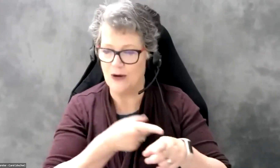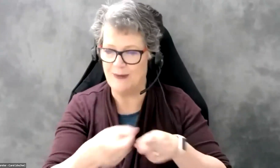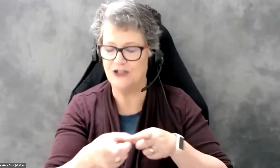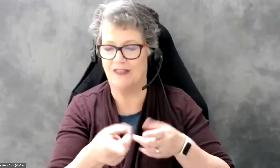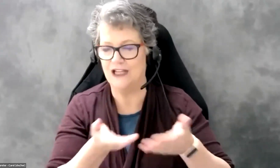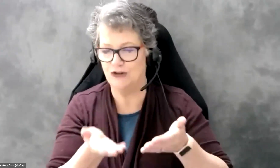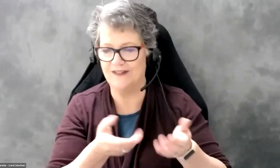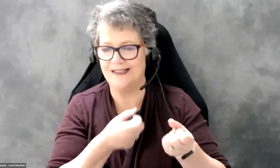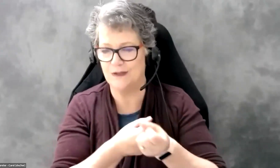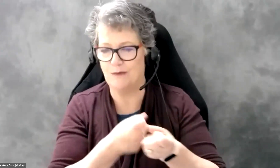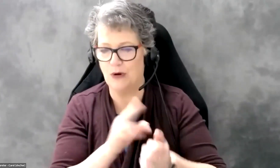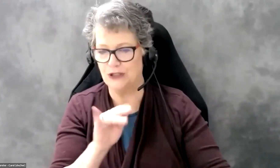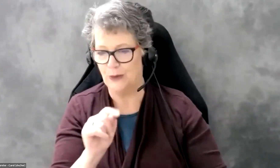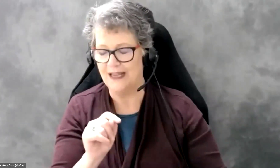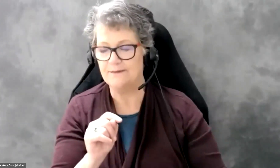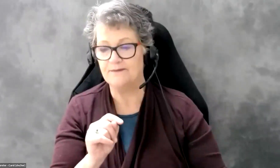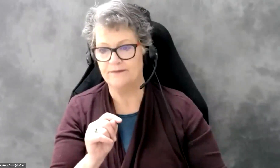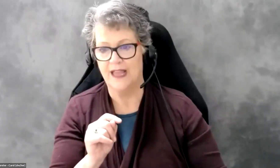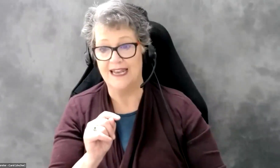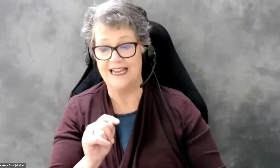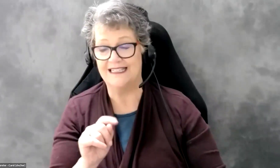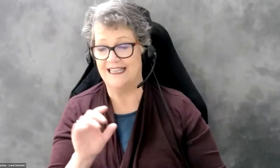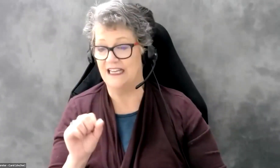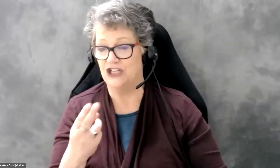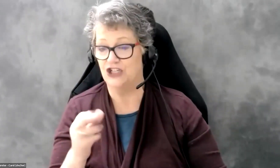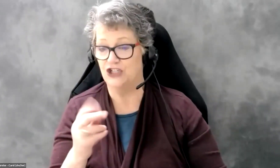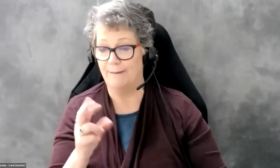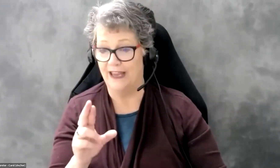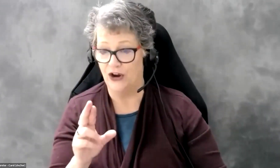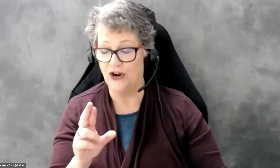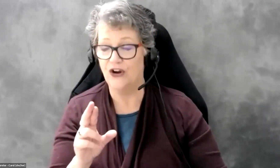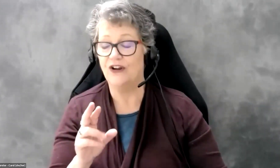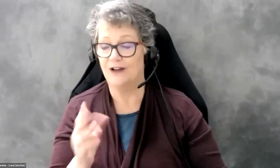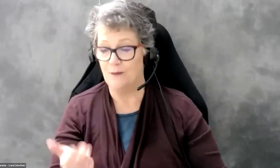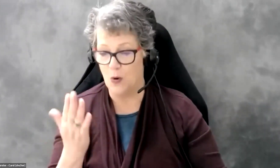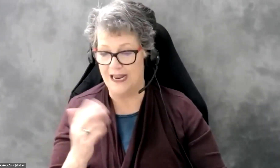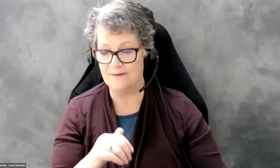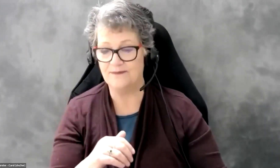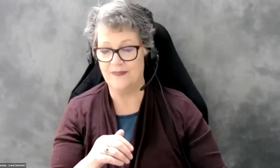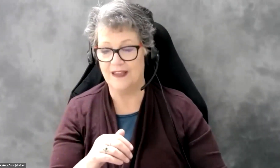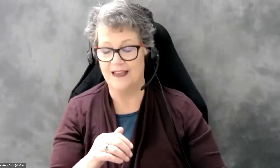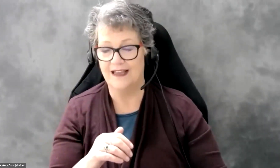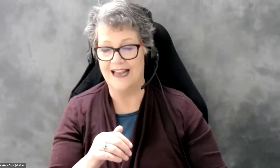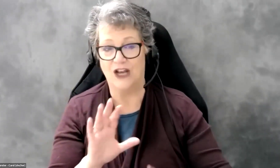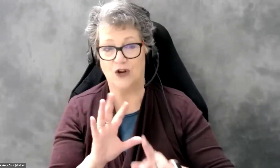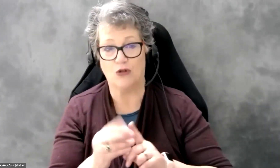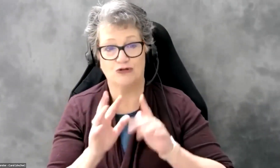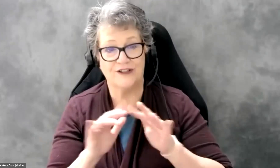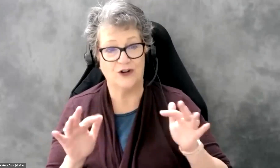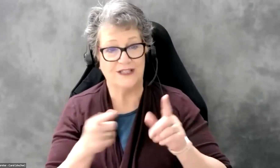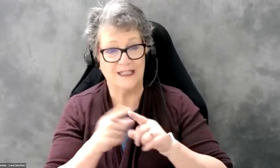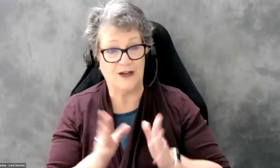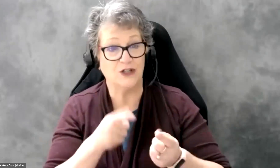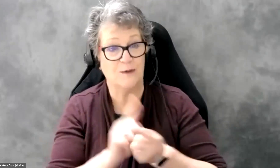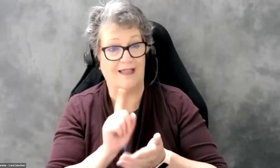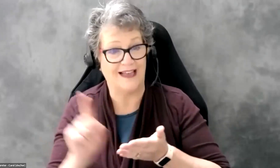Services and Supports Unit. And let's see, and I see Shamir on this morning as well. Good morning, Shamir. And Cultural Diversity Specialist, who you guys got to meet last